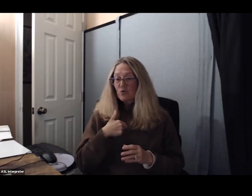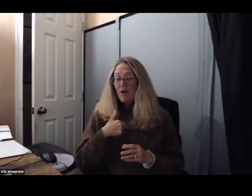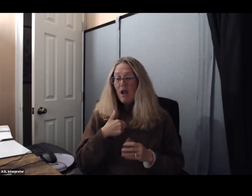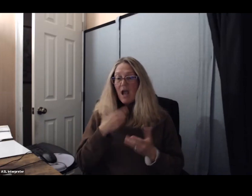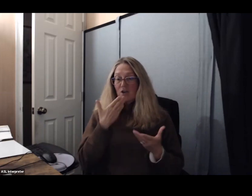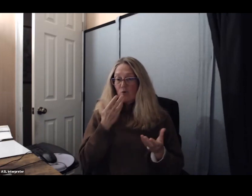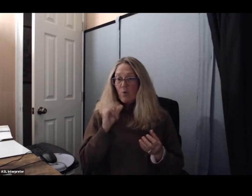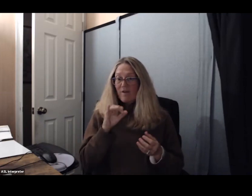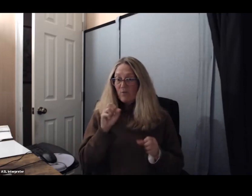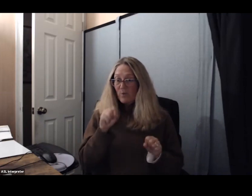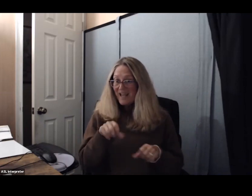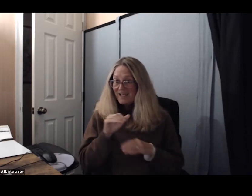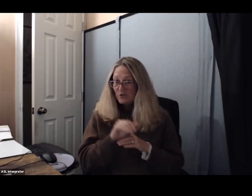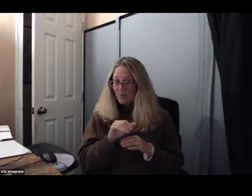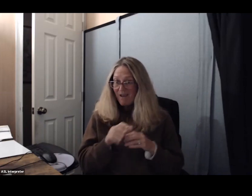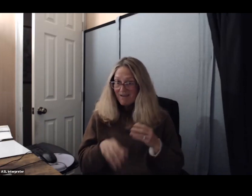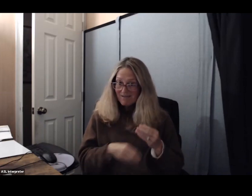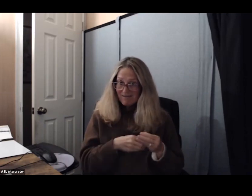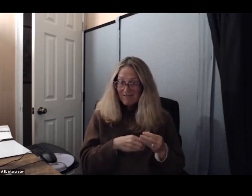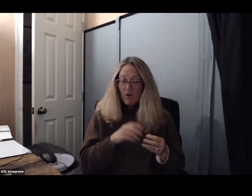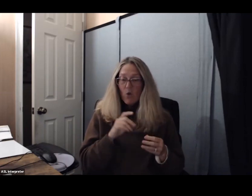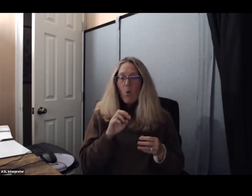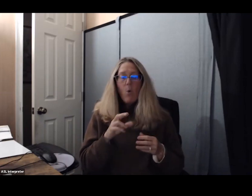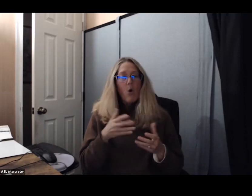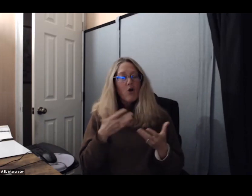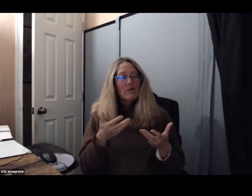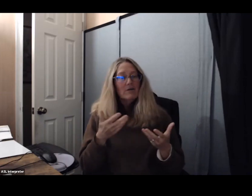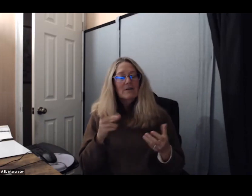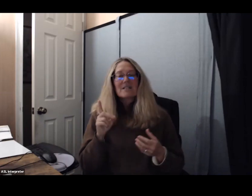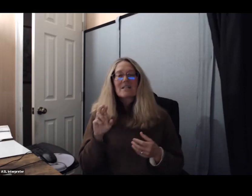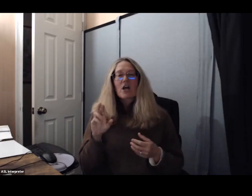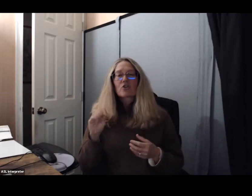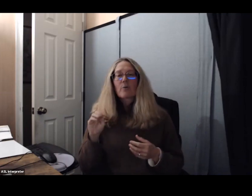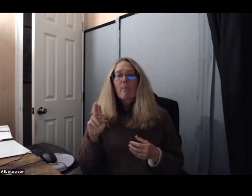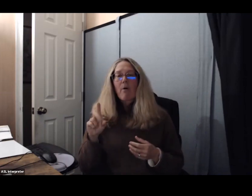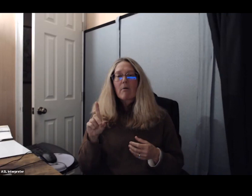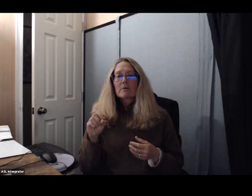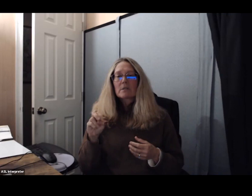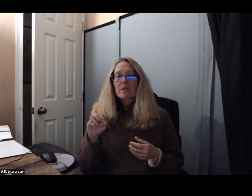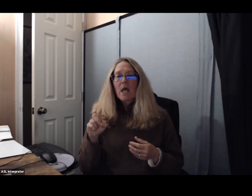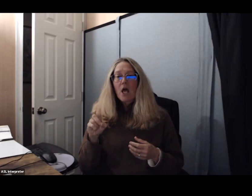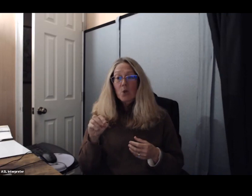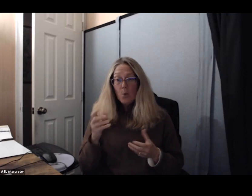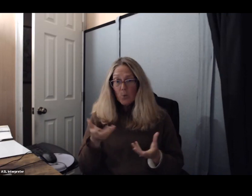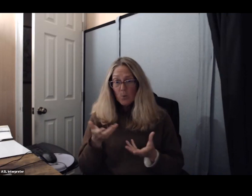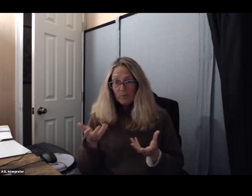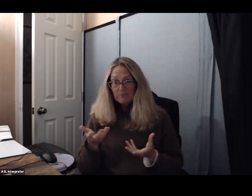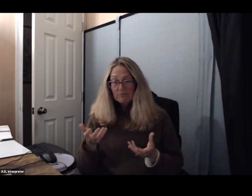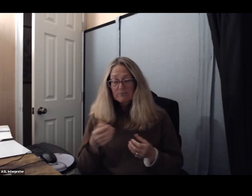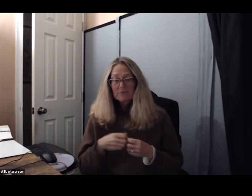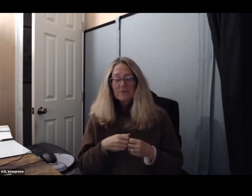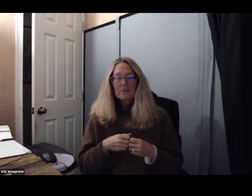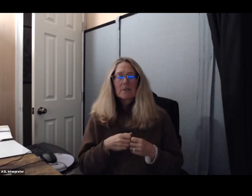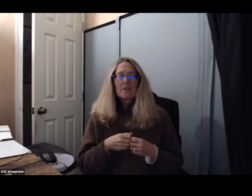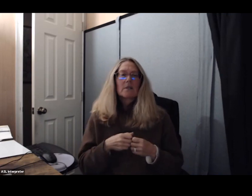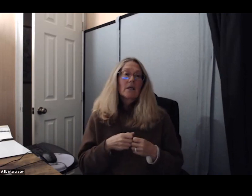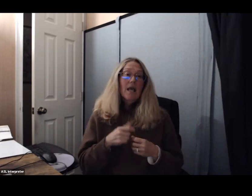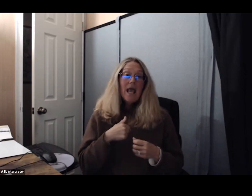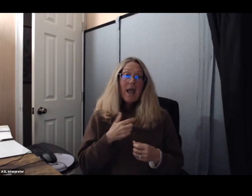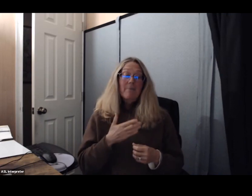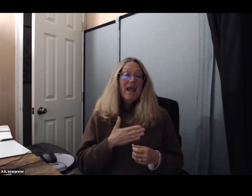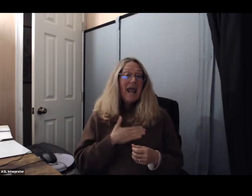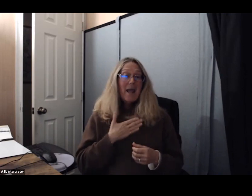that's something we could do tonight, or if Dr. Maldonado, I'll look. If you want to go back and. Well, Right. I'd